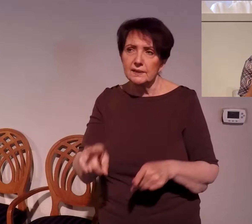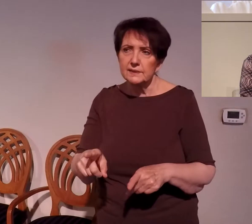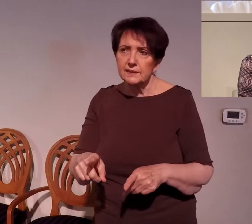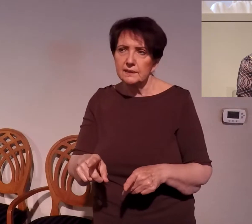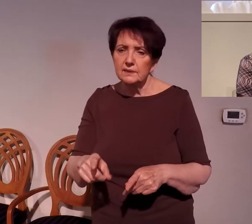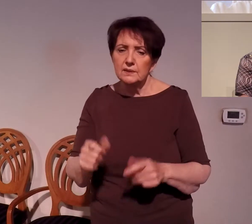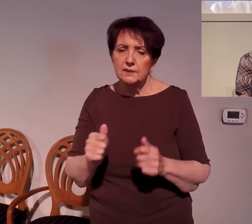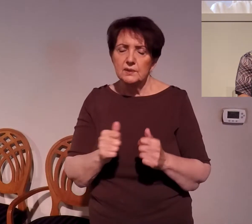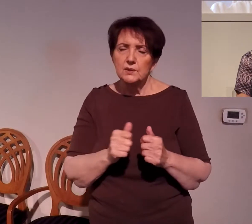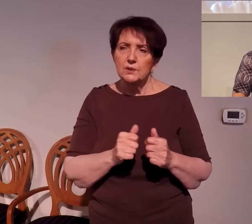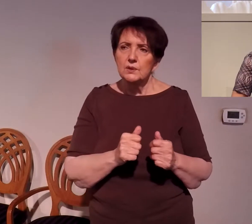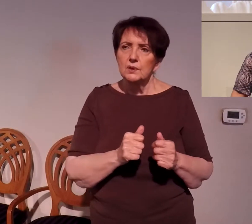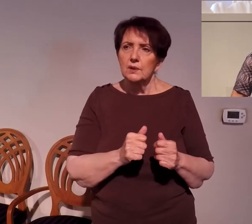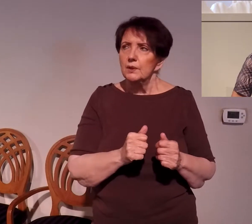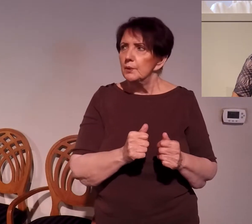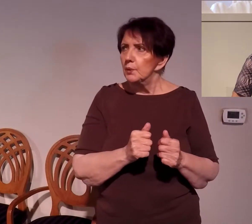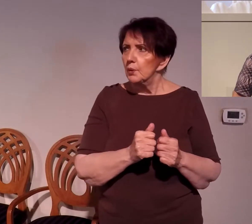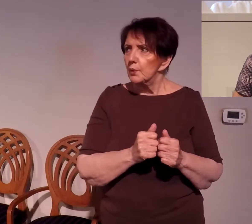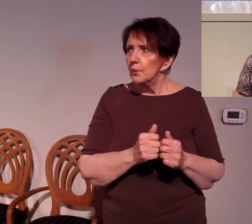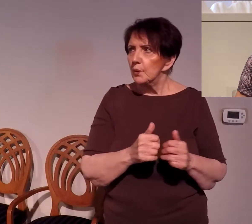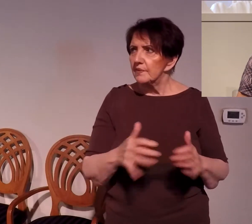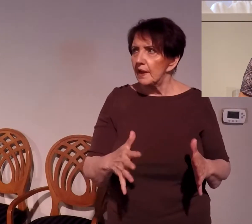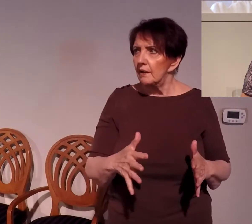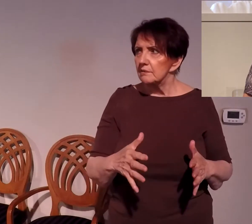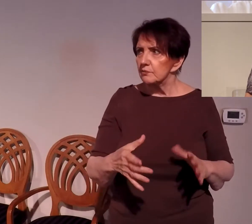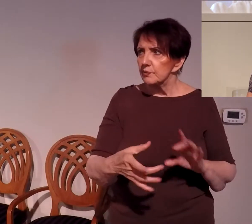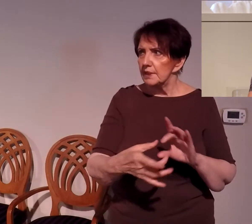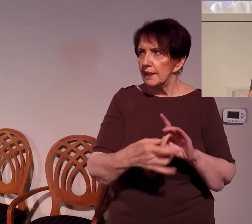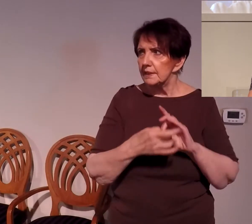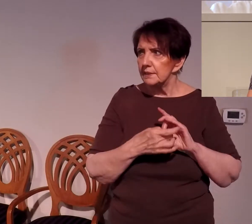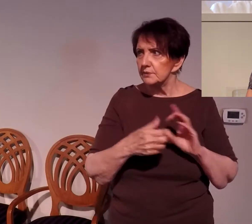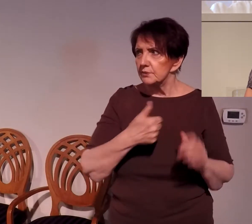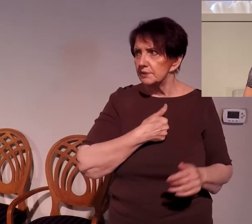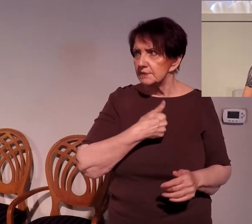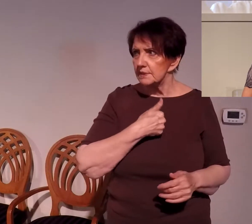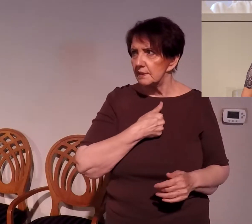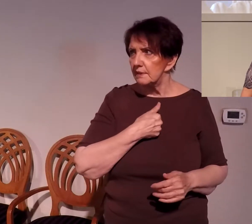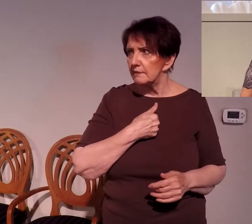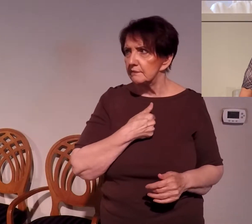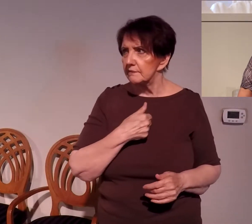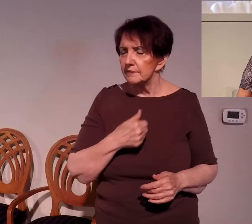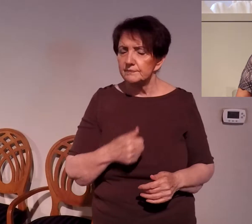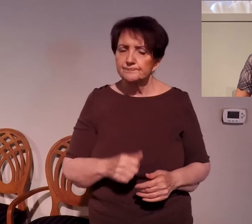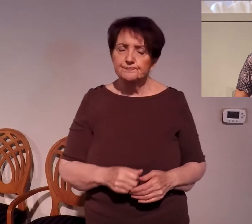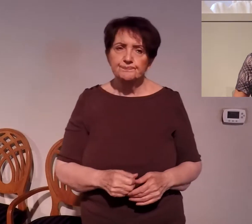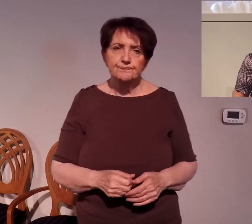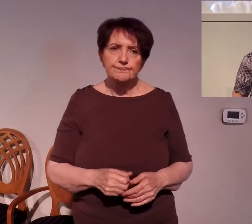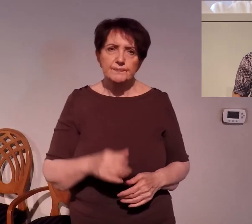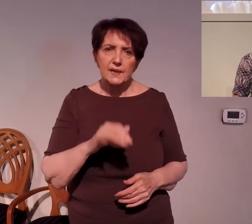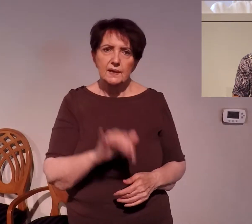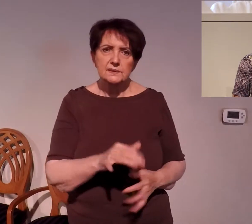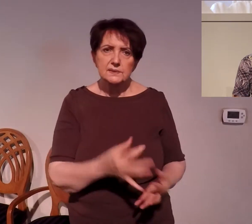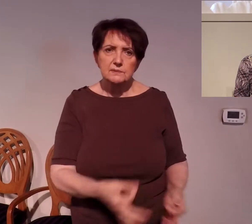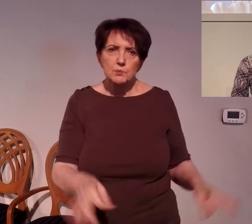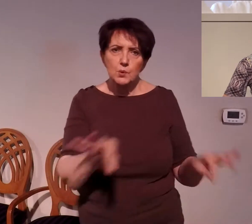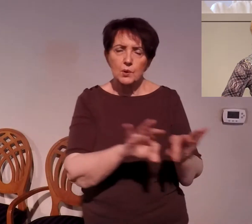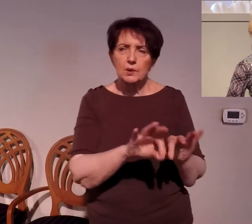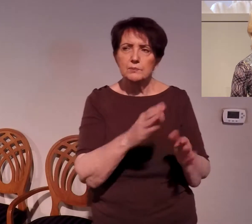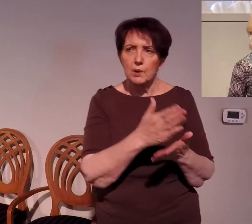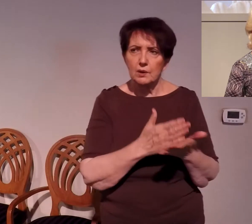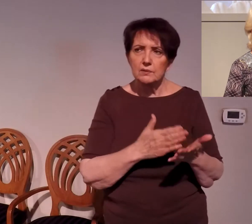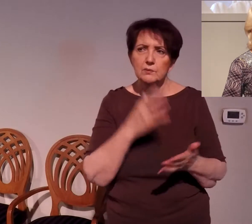without reference to ourselves as individuals, Right? These are the important things that we experience